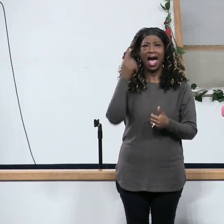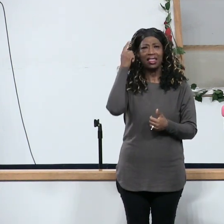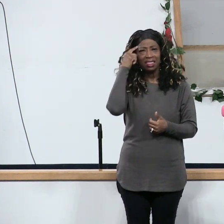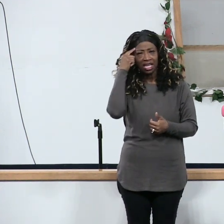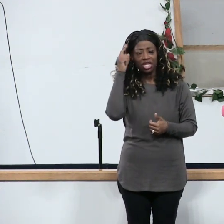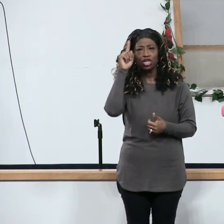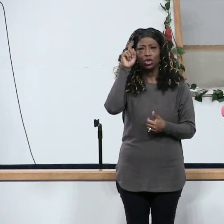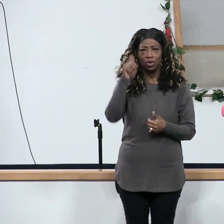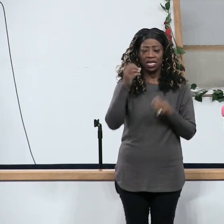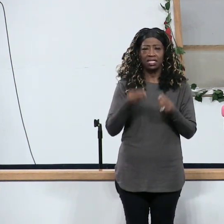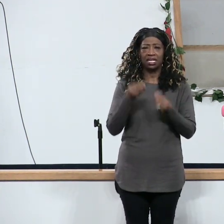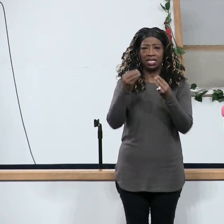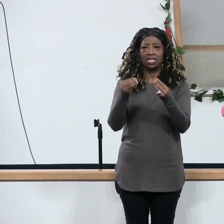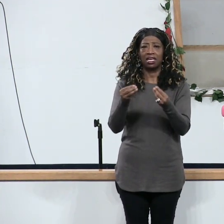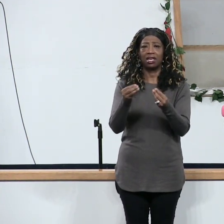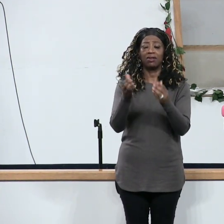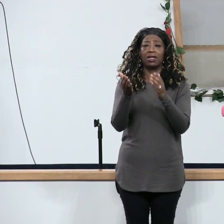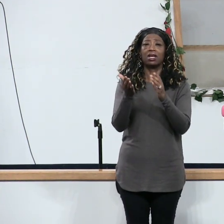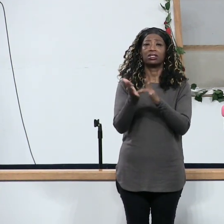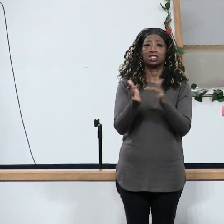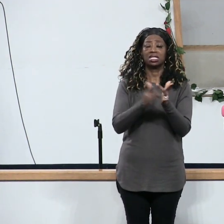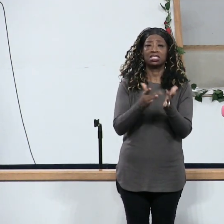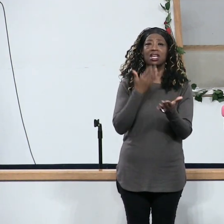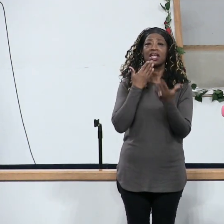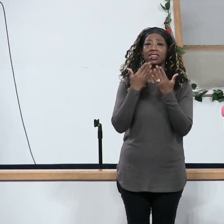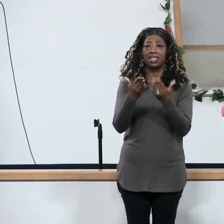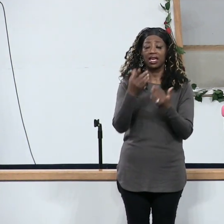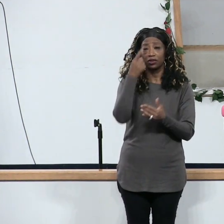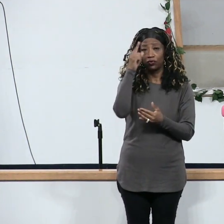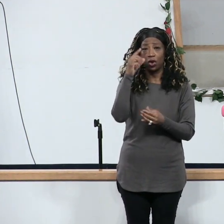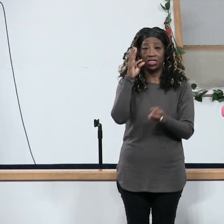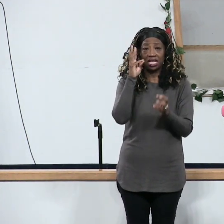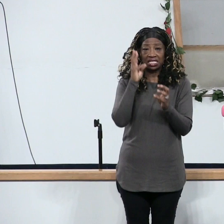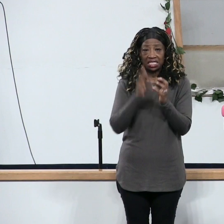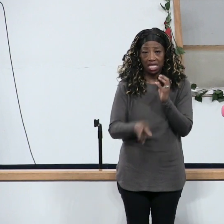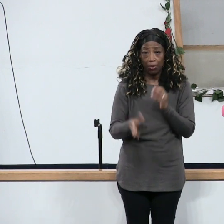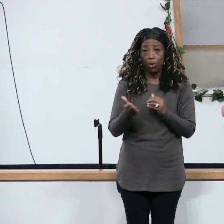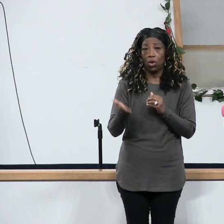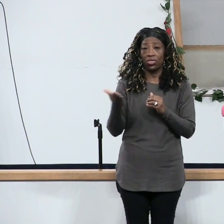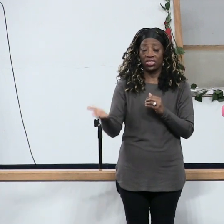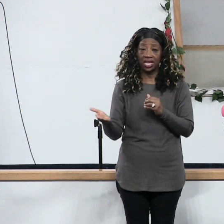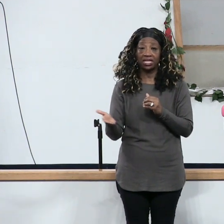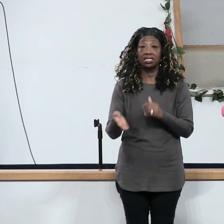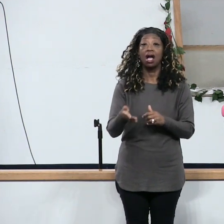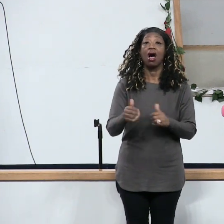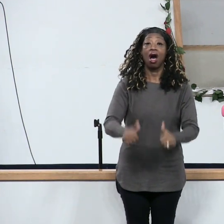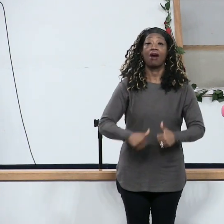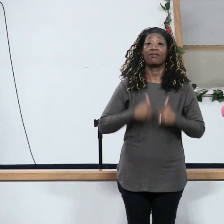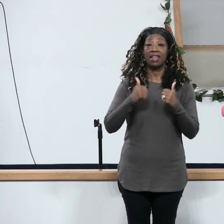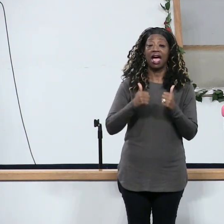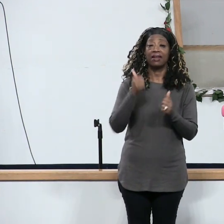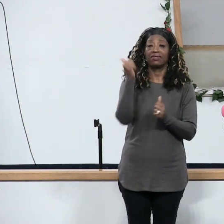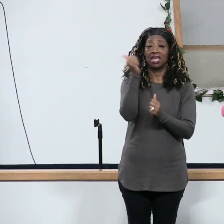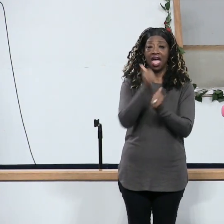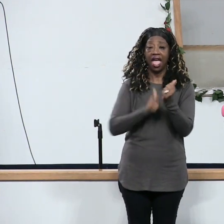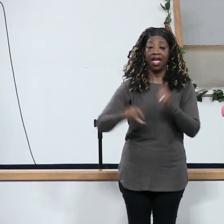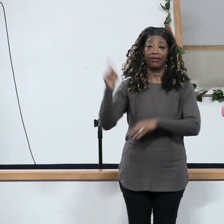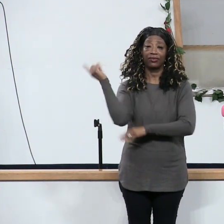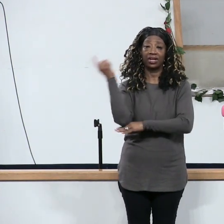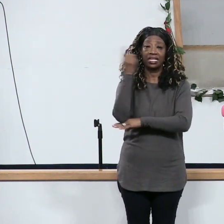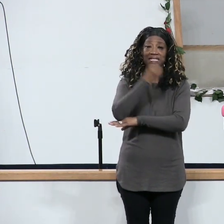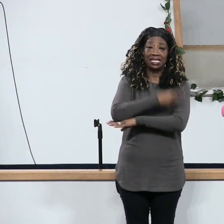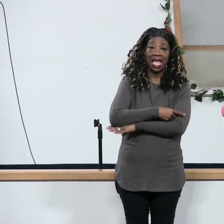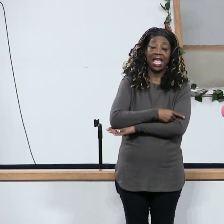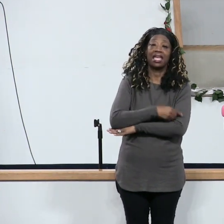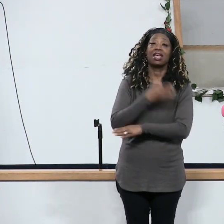for providing the necessities of life. The everyday things generally we take for granted